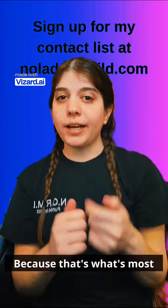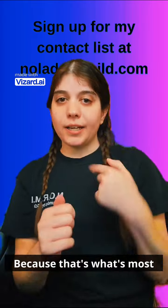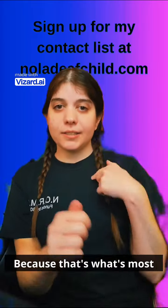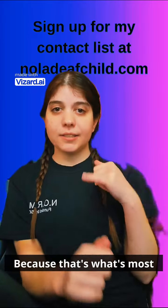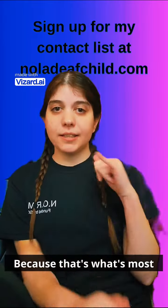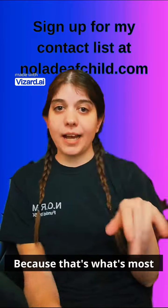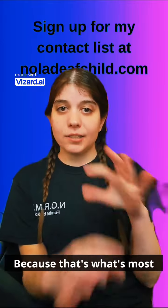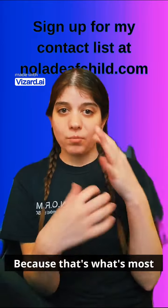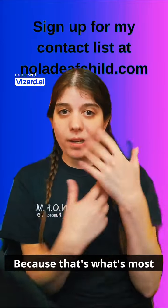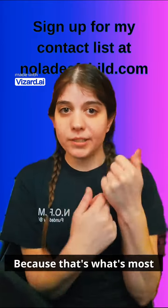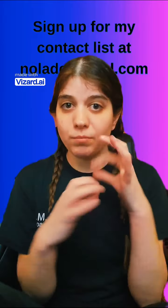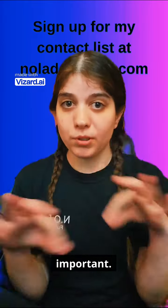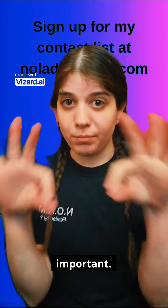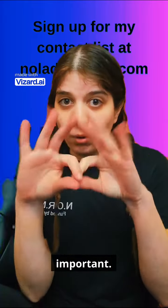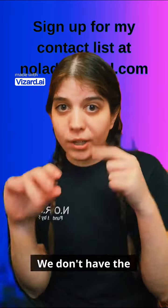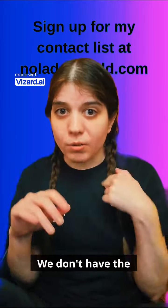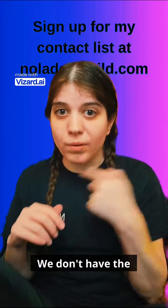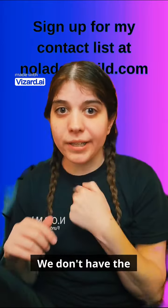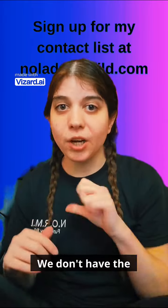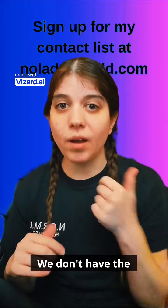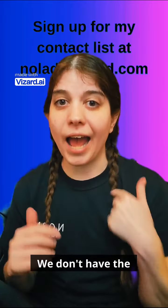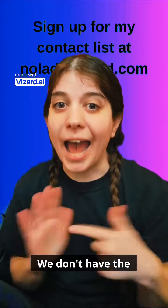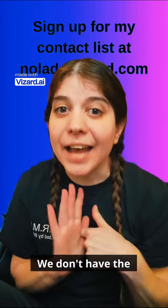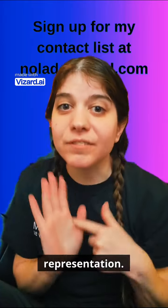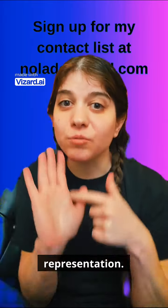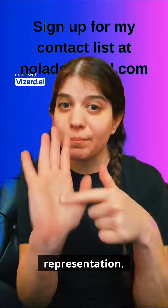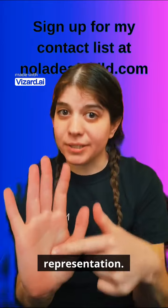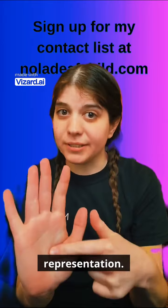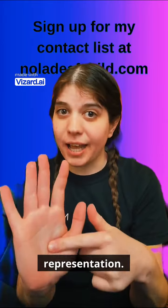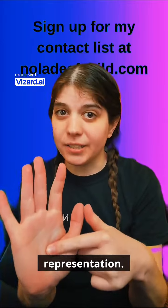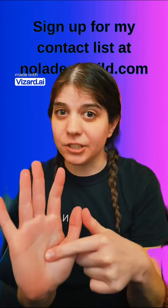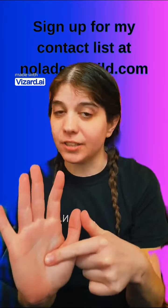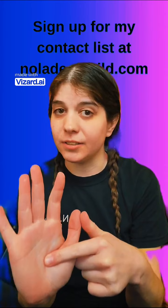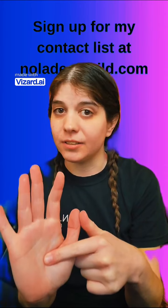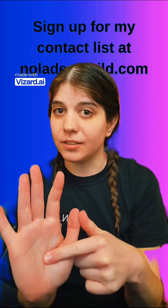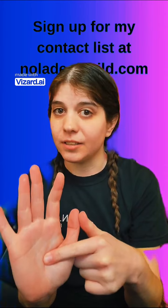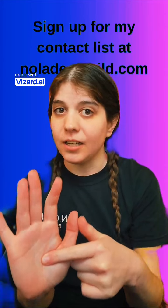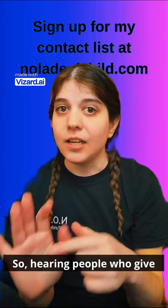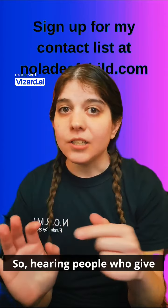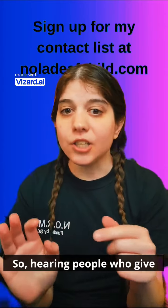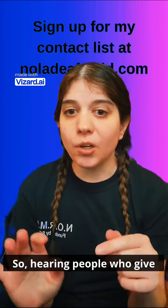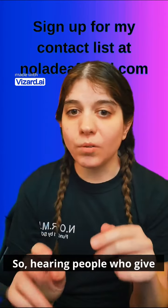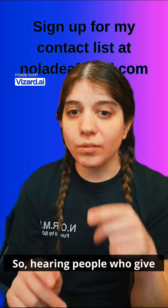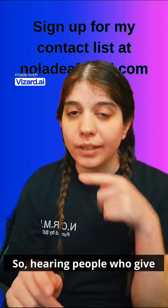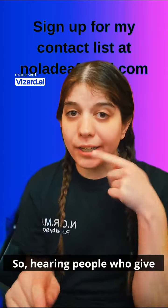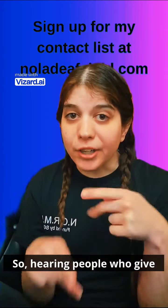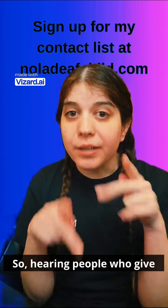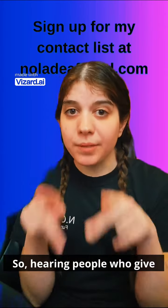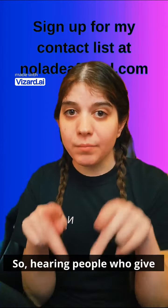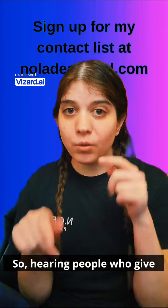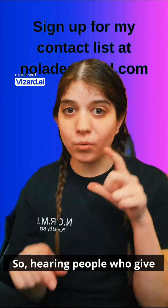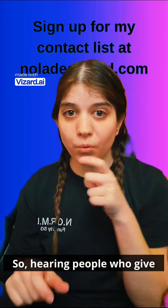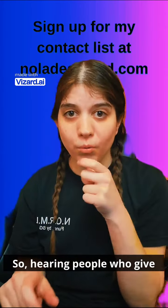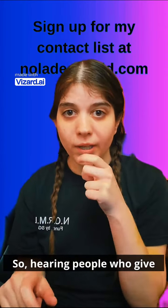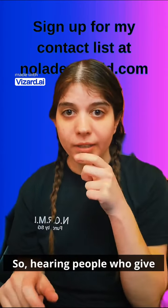because that's what's most important. We don't have the representation. So hearing people who give